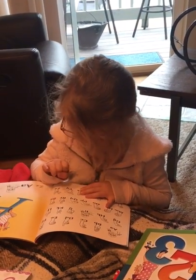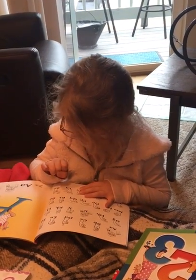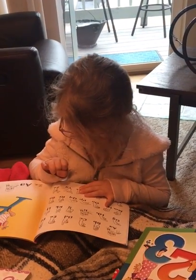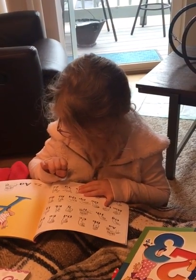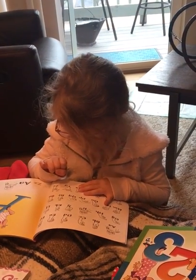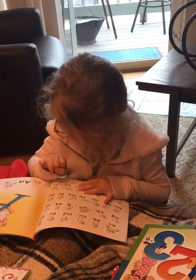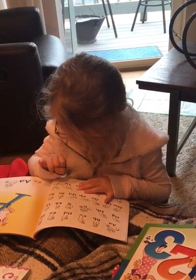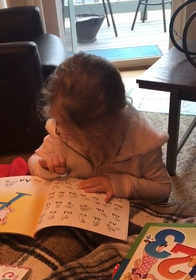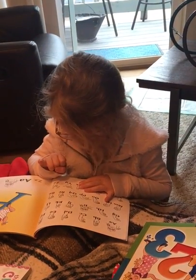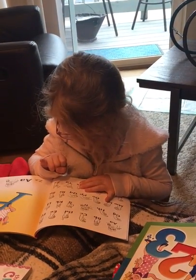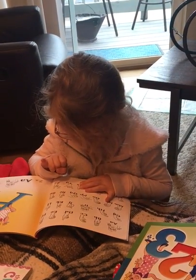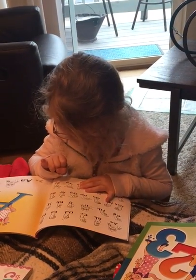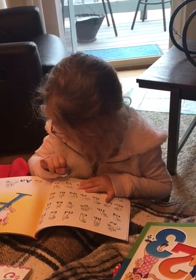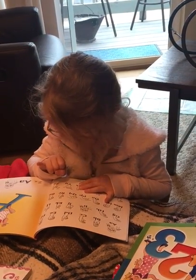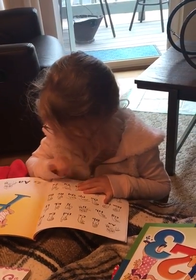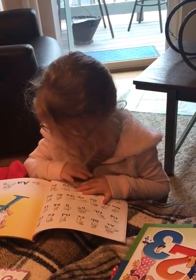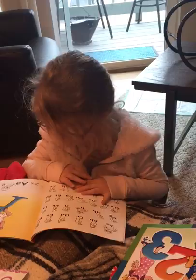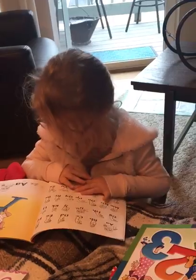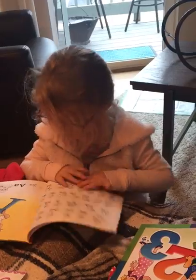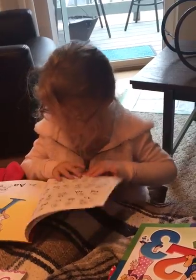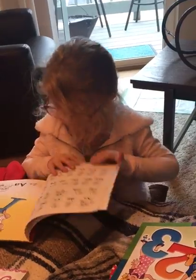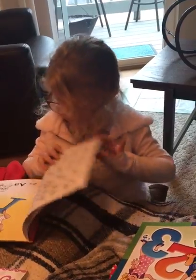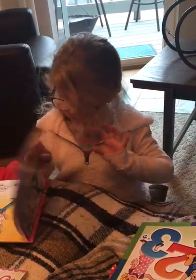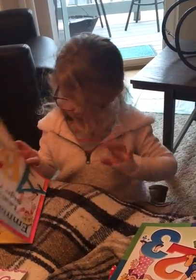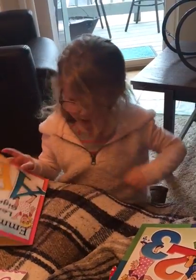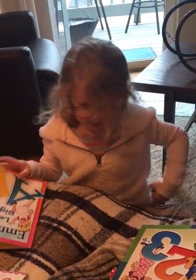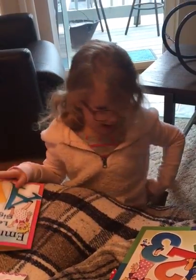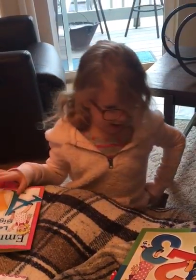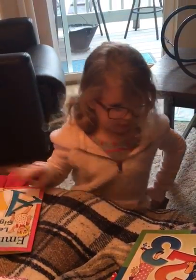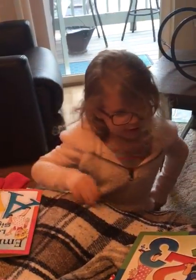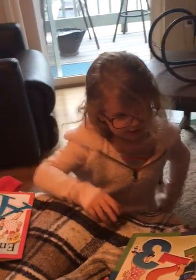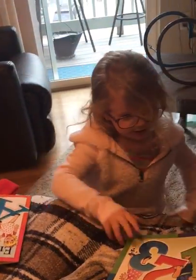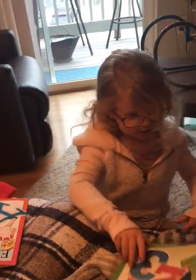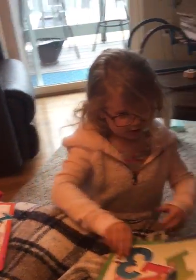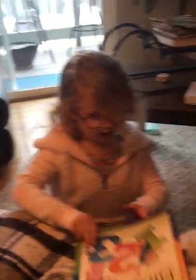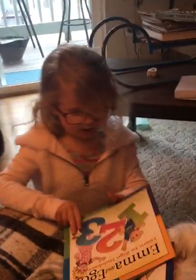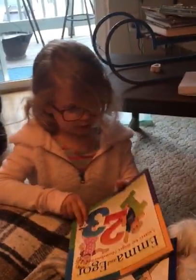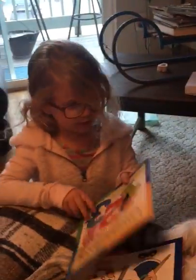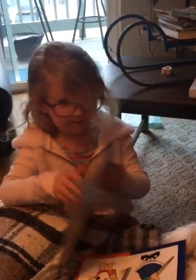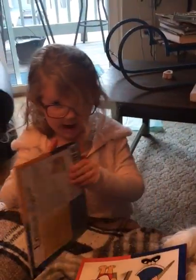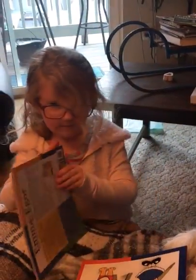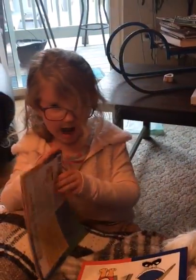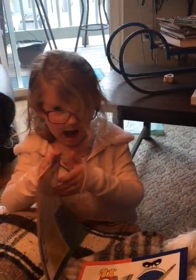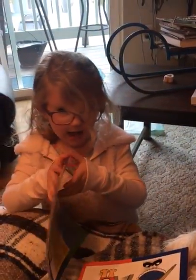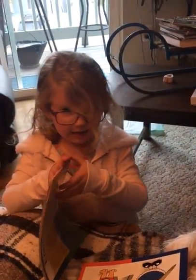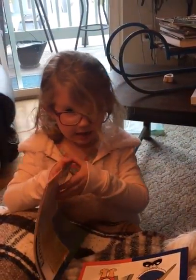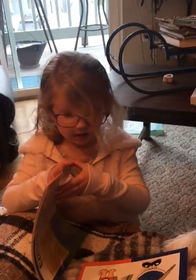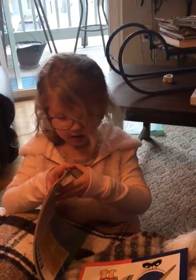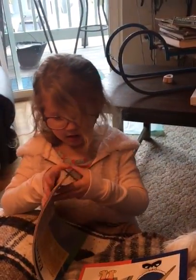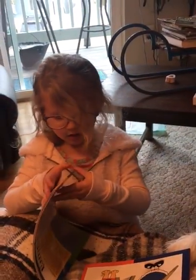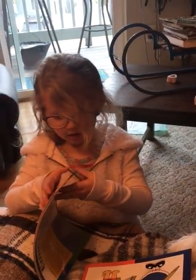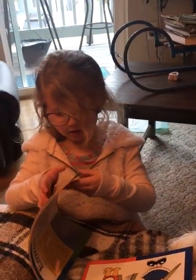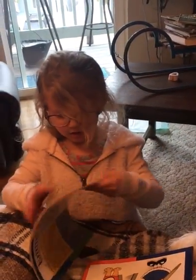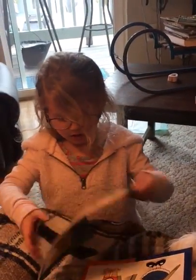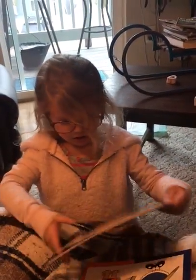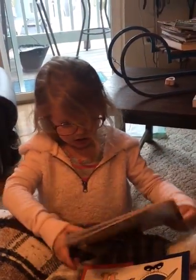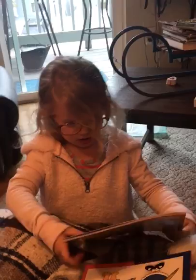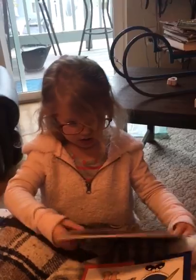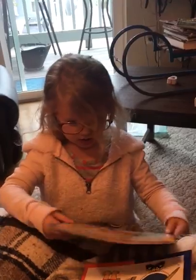Are you going to play with any other of your presents, honey? Yeah, once I learn how to do my math. Or your sign language, right?